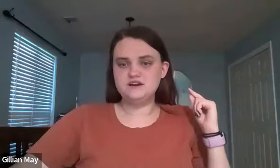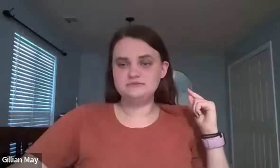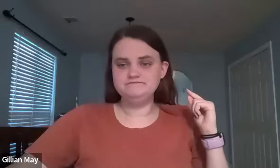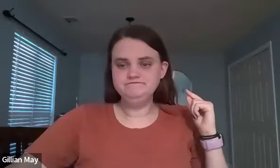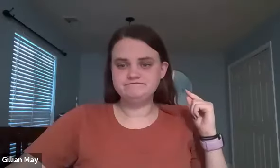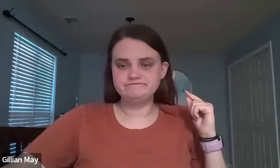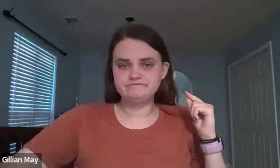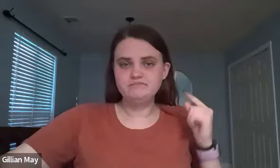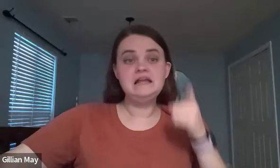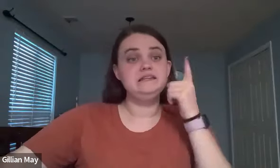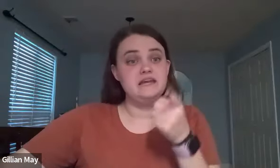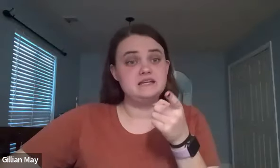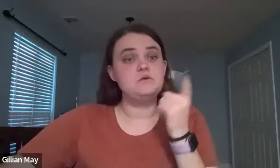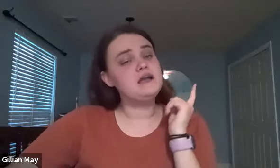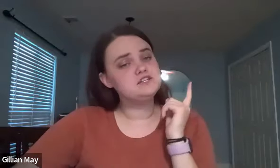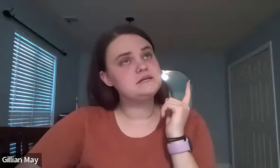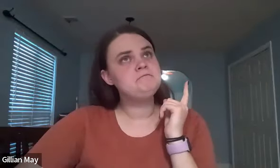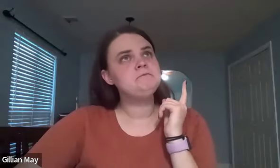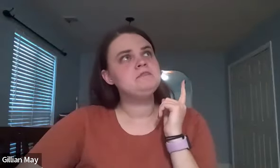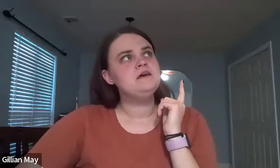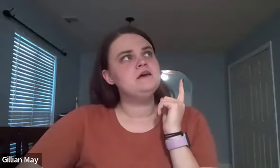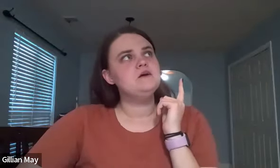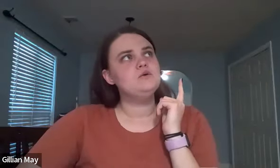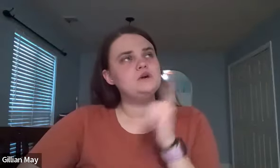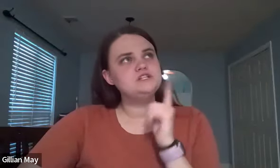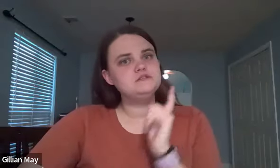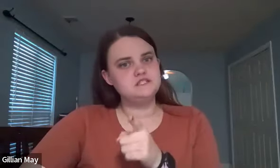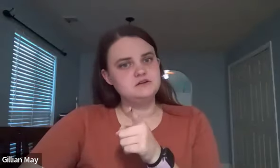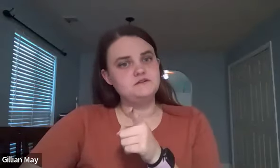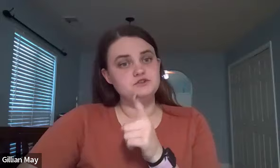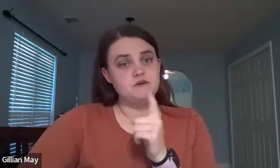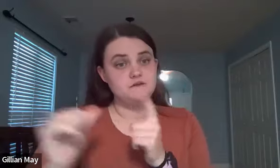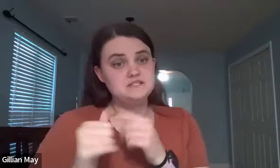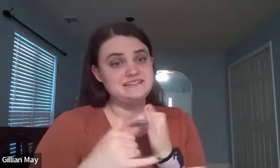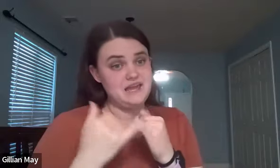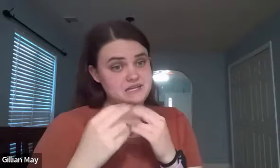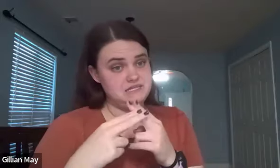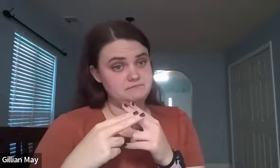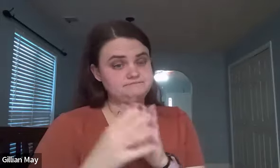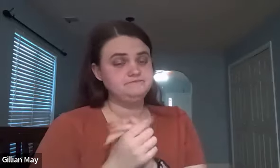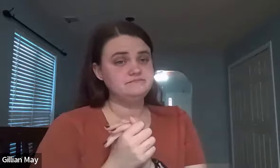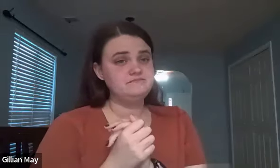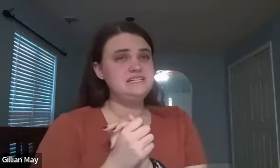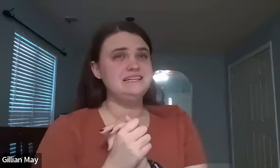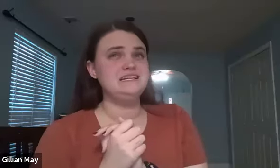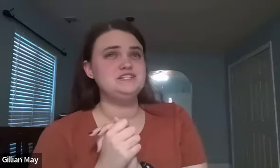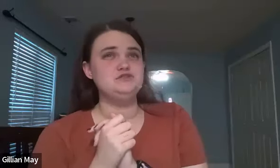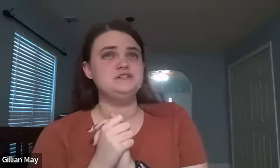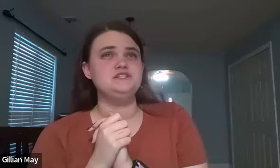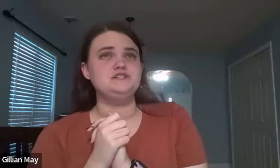So yes, well, actually, what you would do if you're doing first and last name is you can